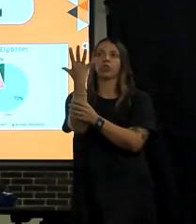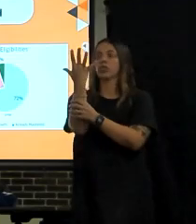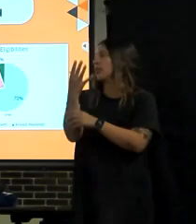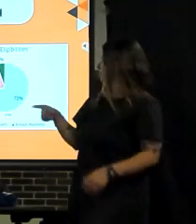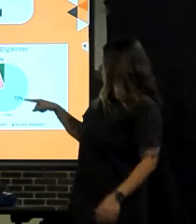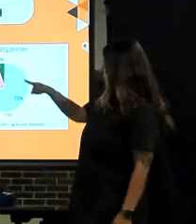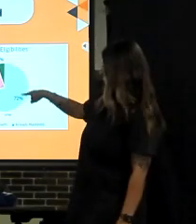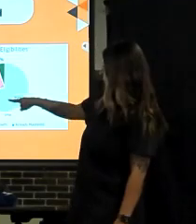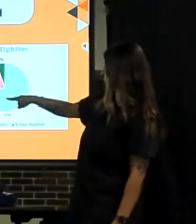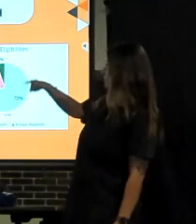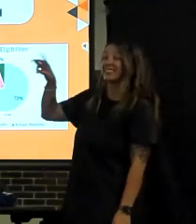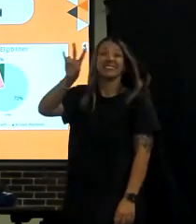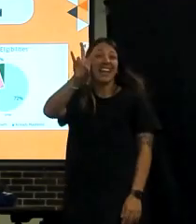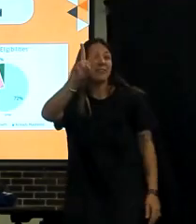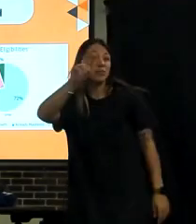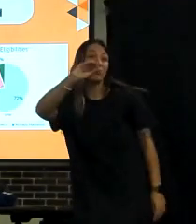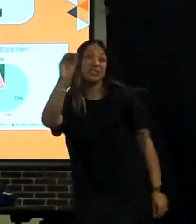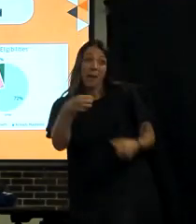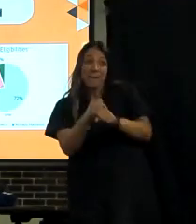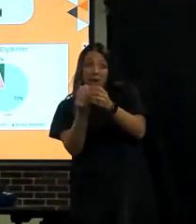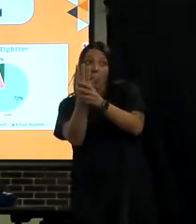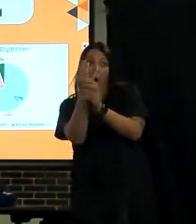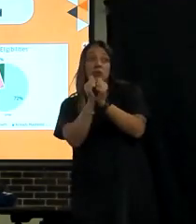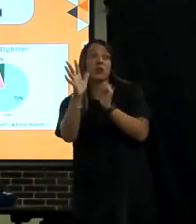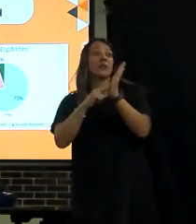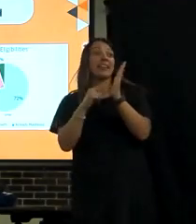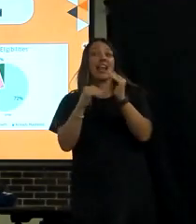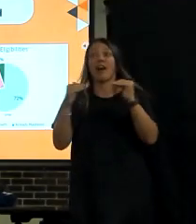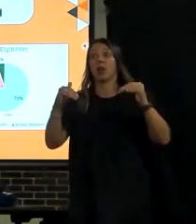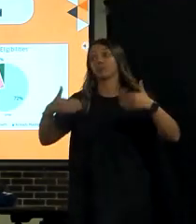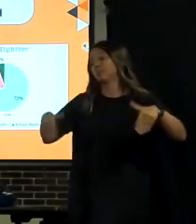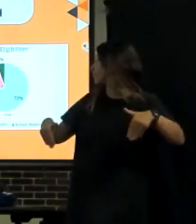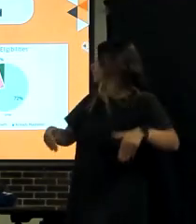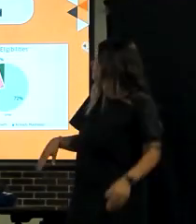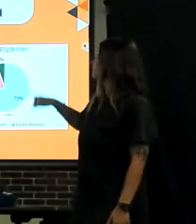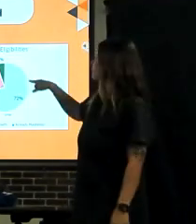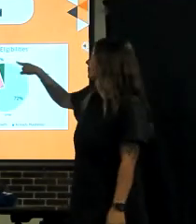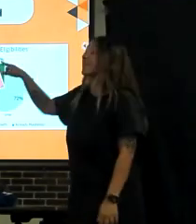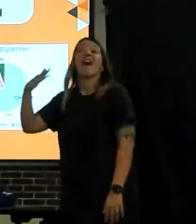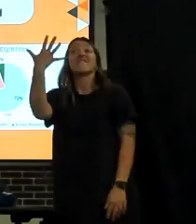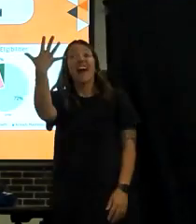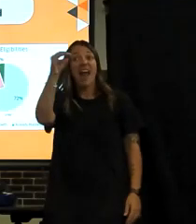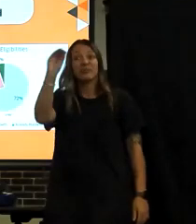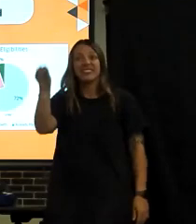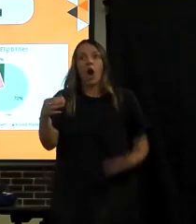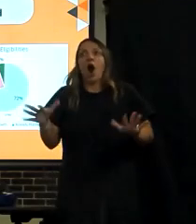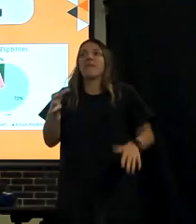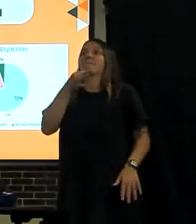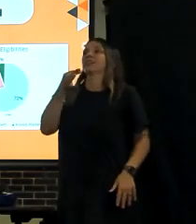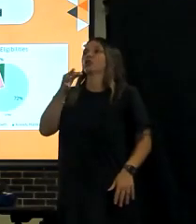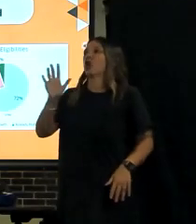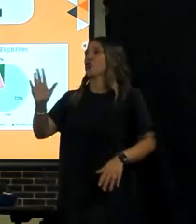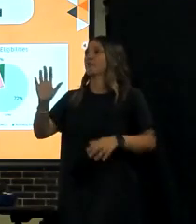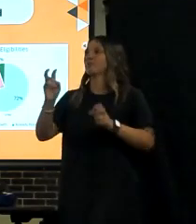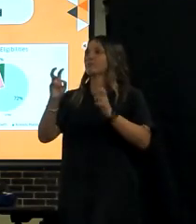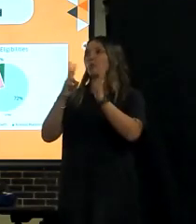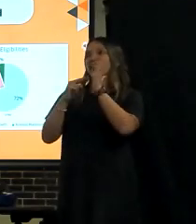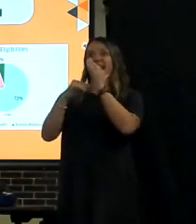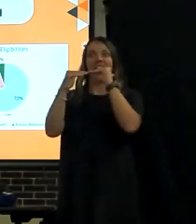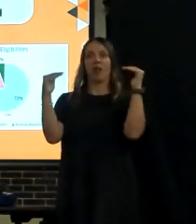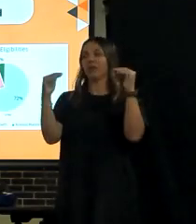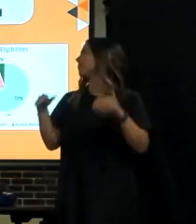again, eligibilities here, we still see students with 2+ additional eligibilities are still making